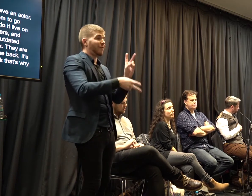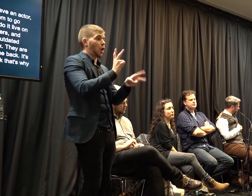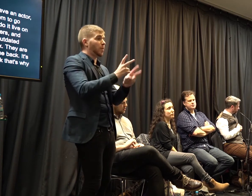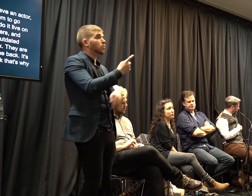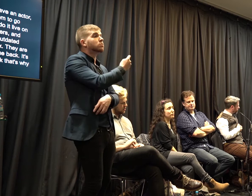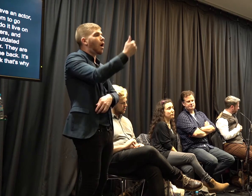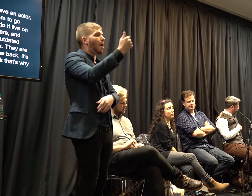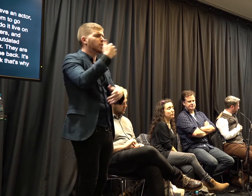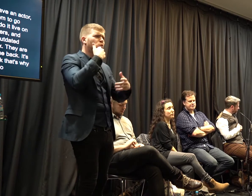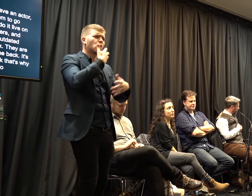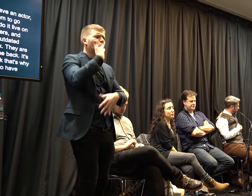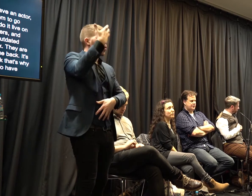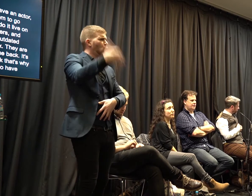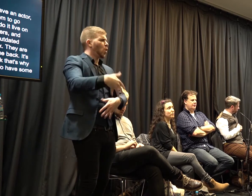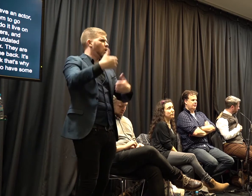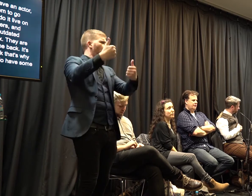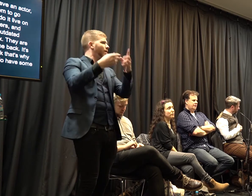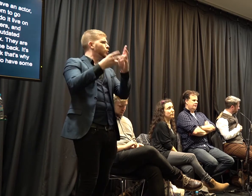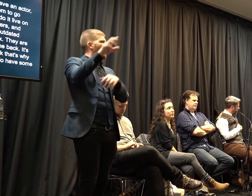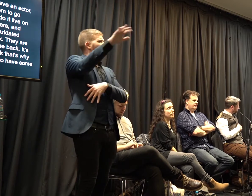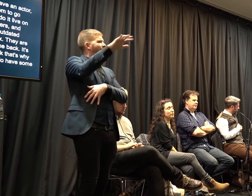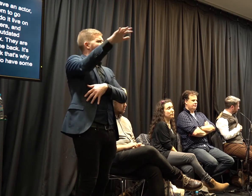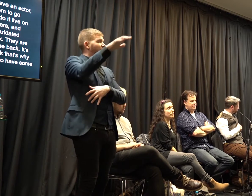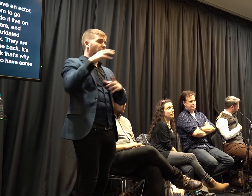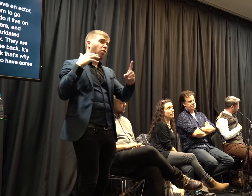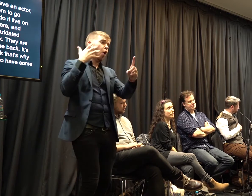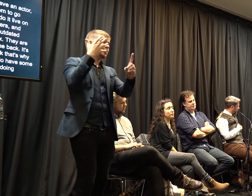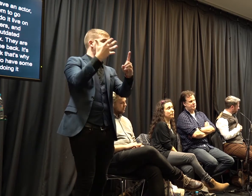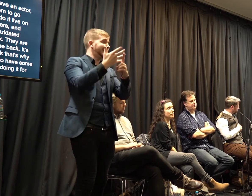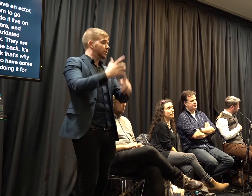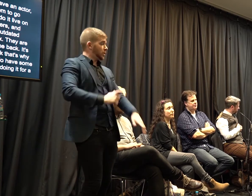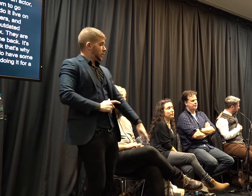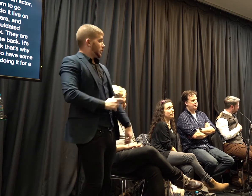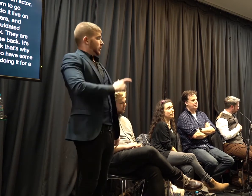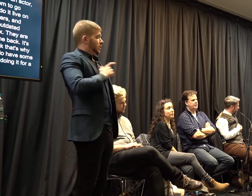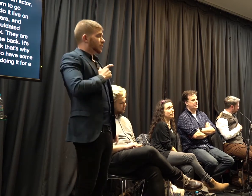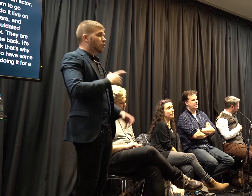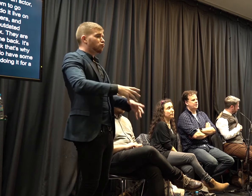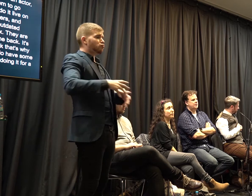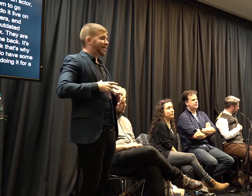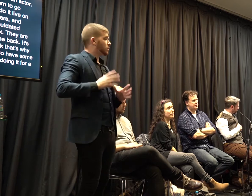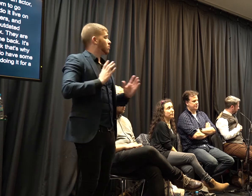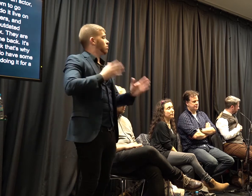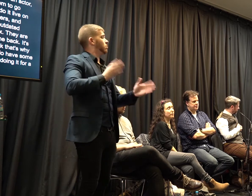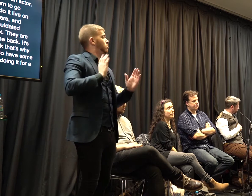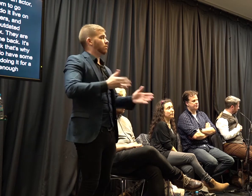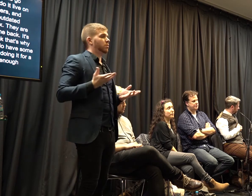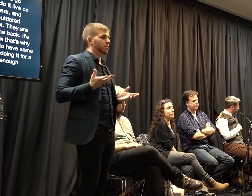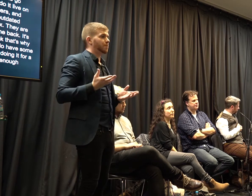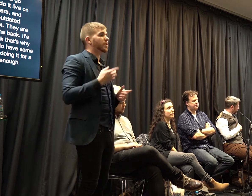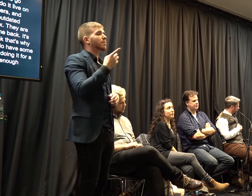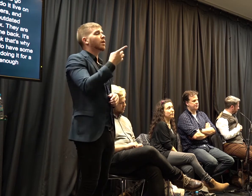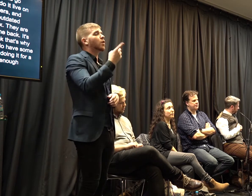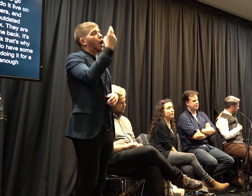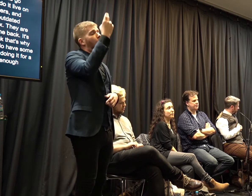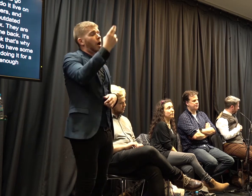have some good interpreters out there that have been doing it for a number of years, and so they've built up enough courage to go and stand on a stage and do it. But you've got the